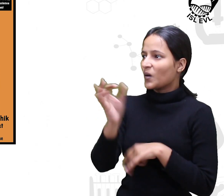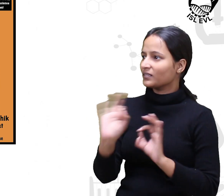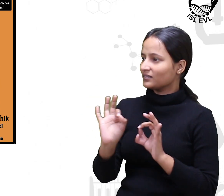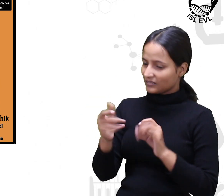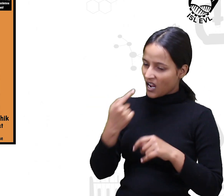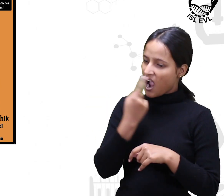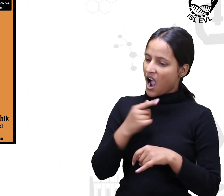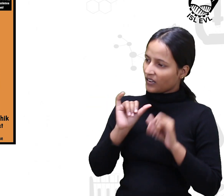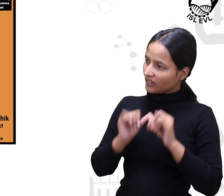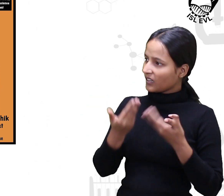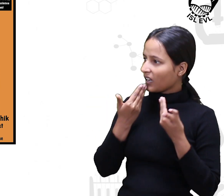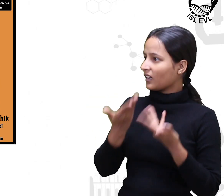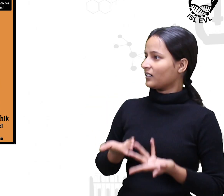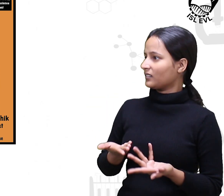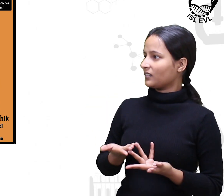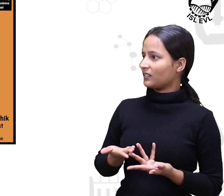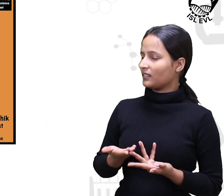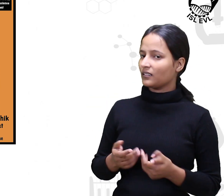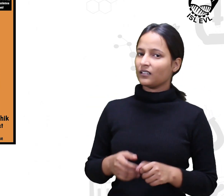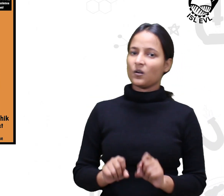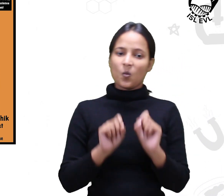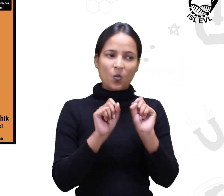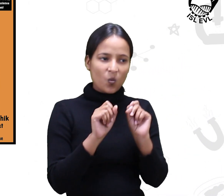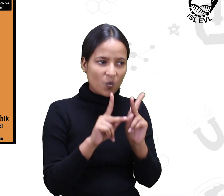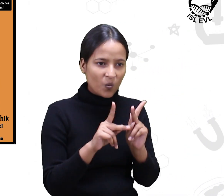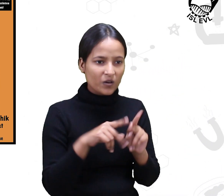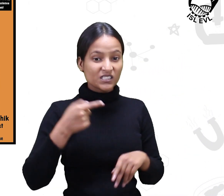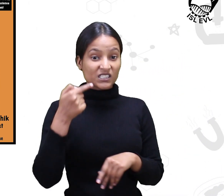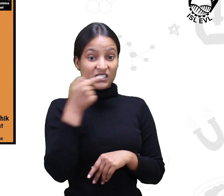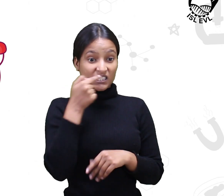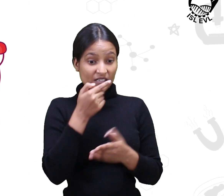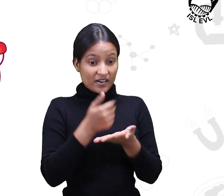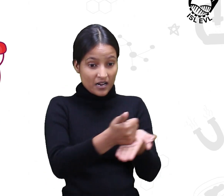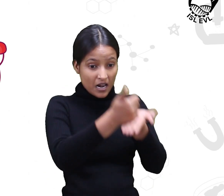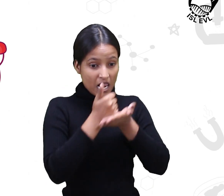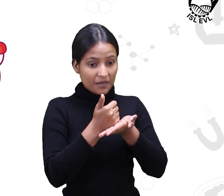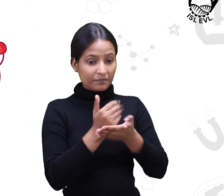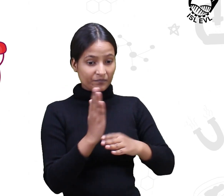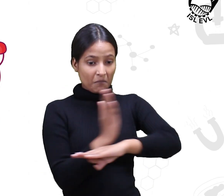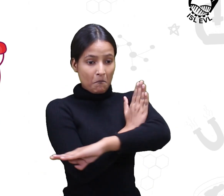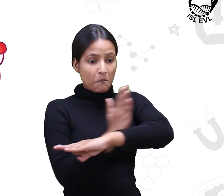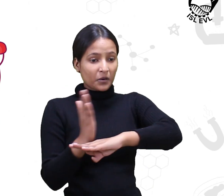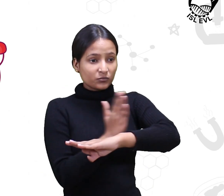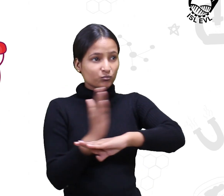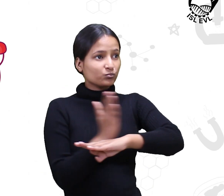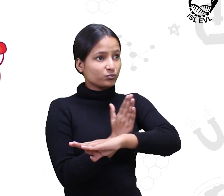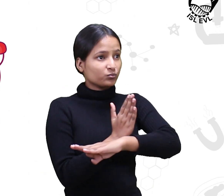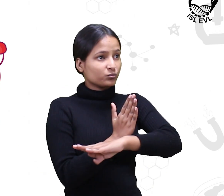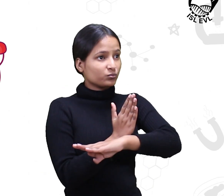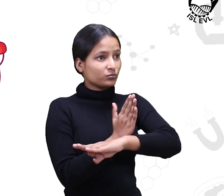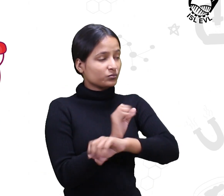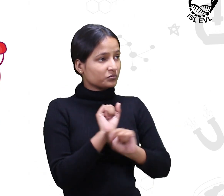here. So, brushing removes the food to ensure the balance of the microbes in the biofilm, right?